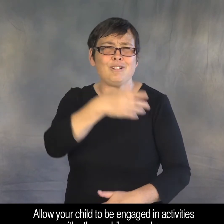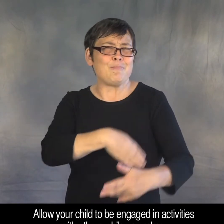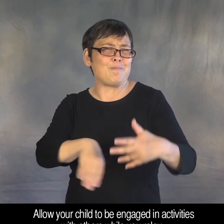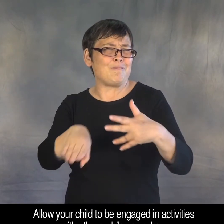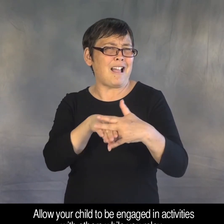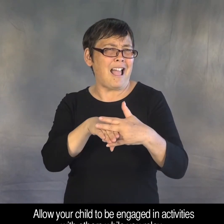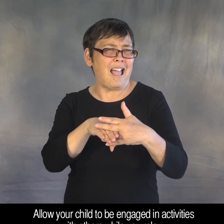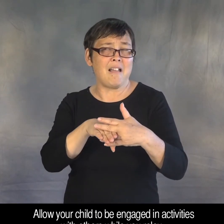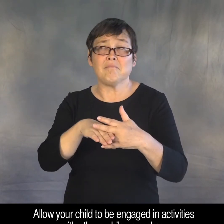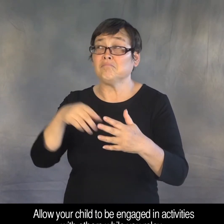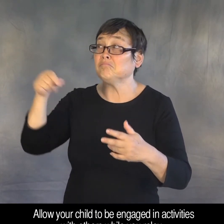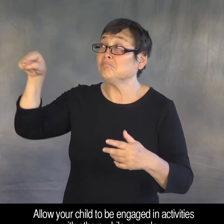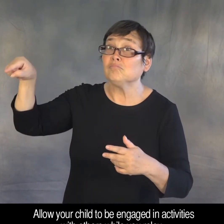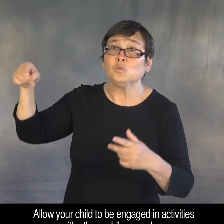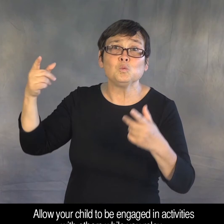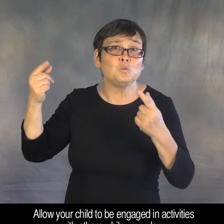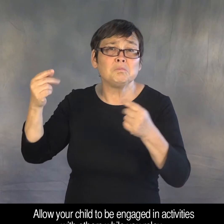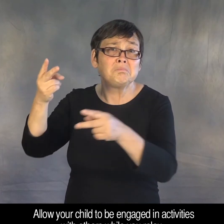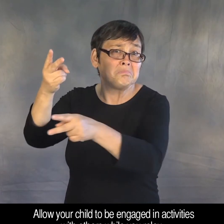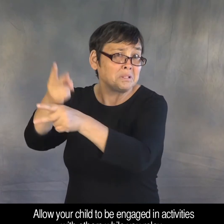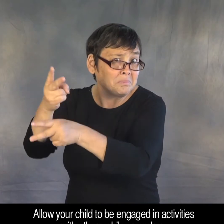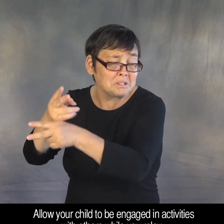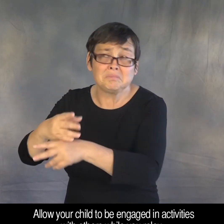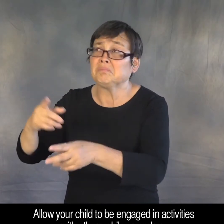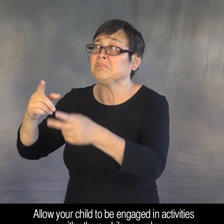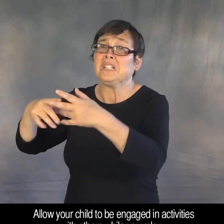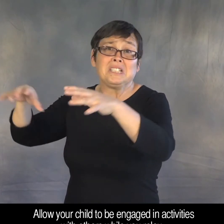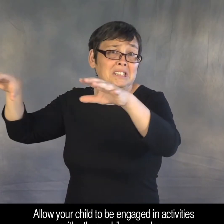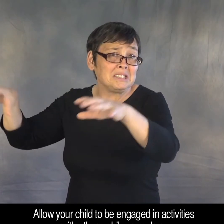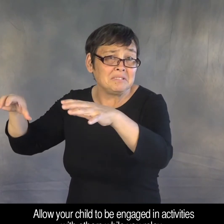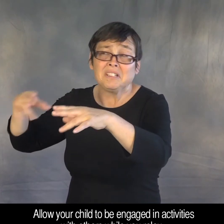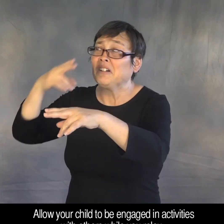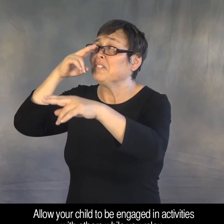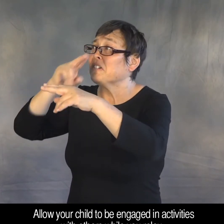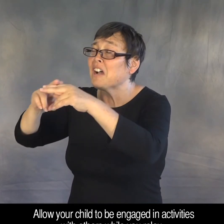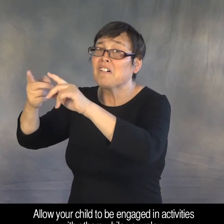Allow your child to be engaged in activities with others while you relax.